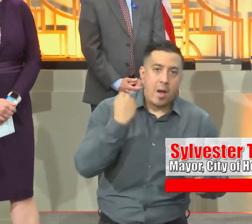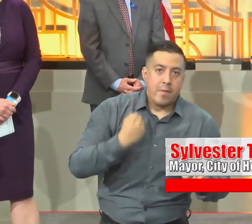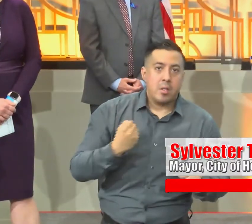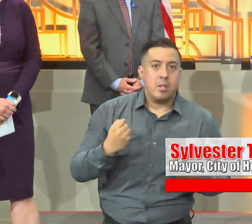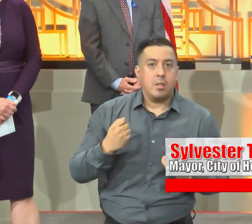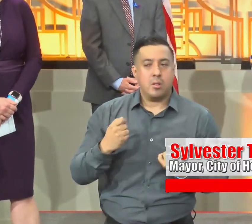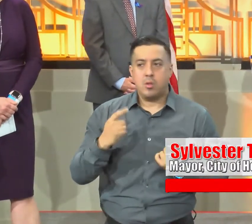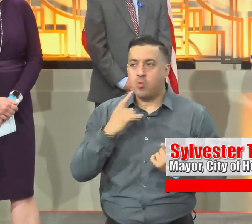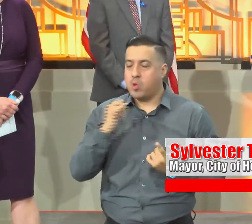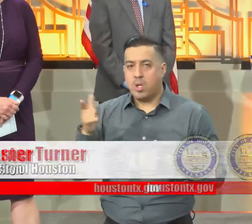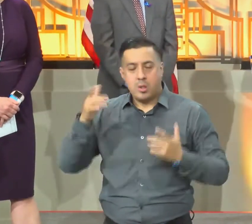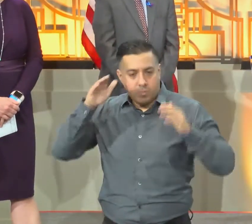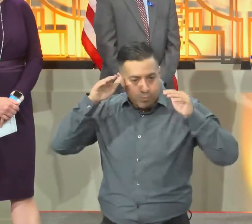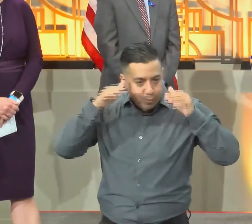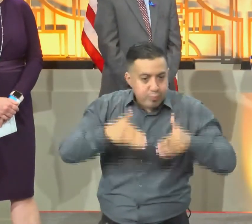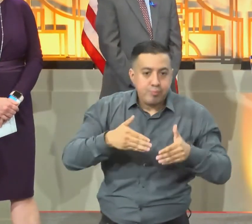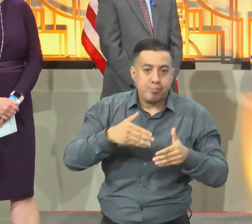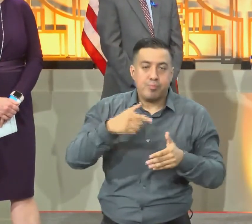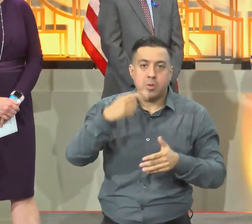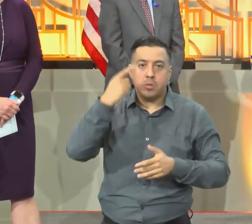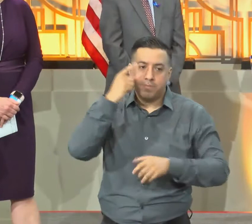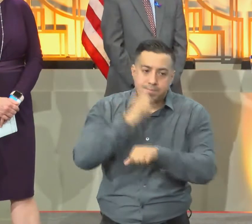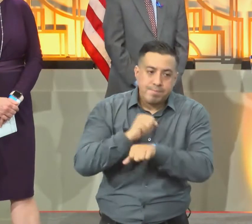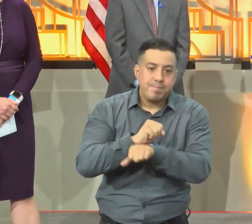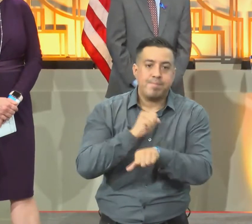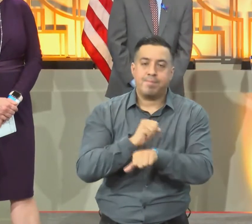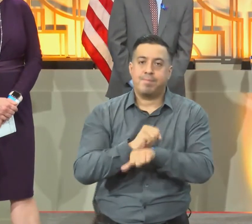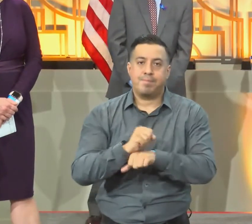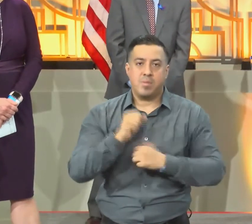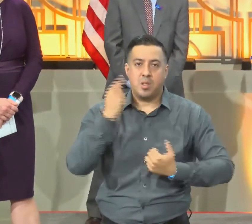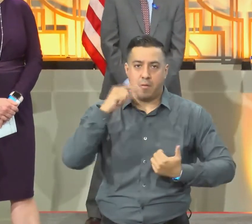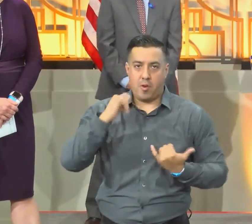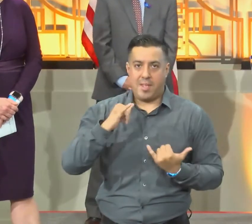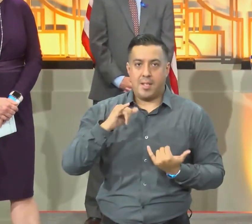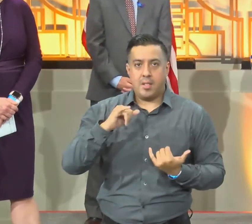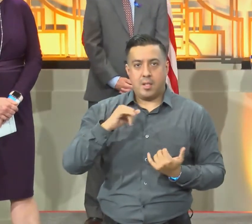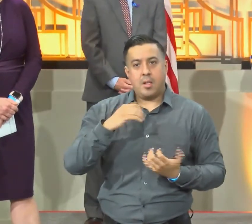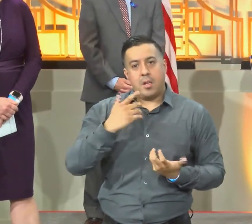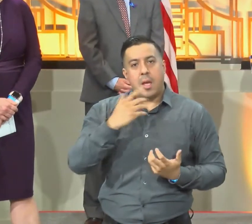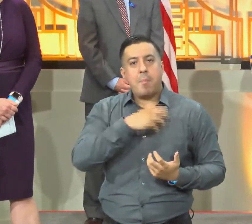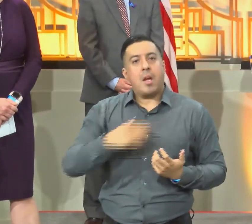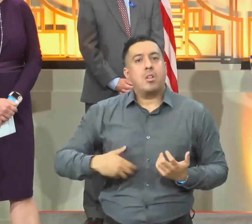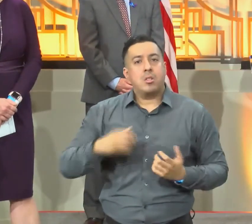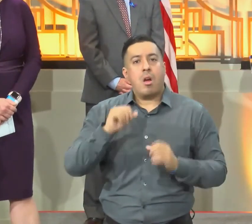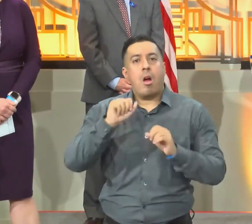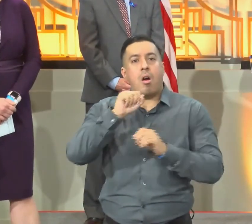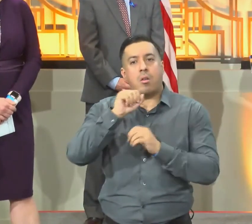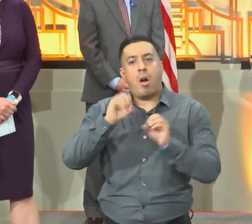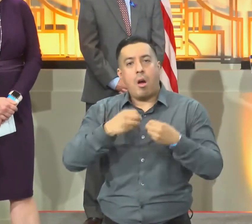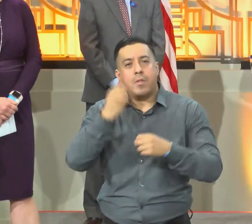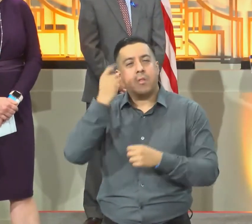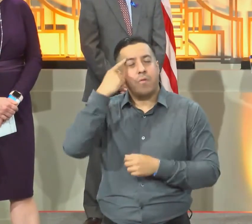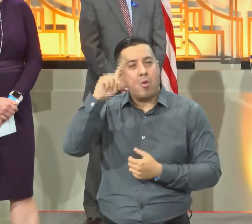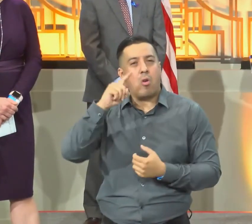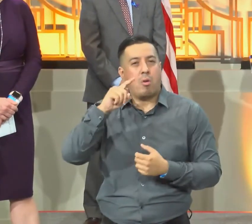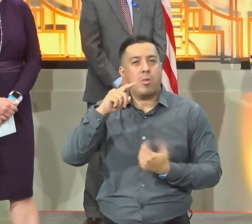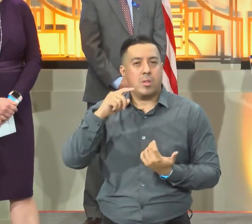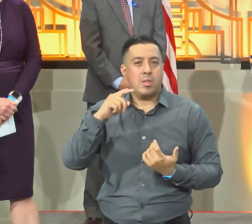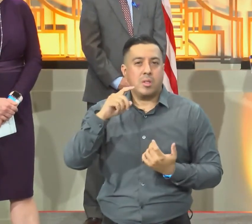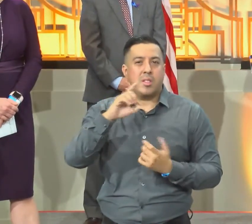spearheaded this effort to combine the two, to the Mayor's Office of Human Trafficking and Domestic Violence sponsors. And I